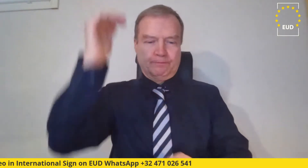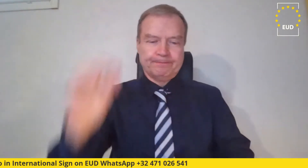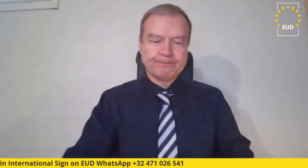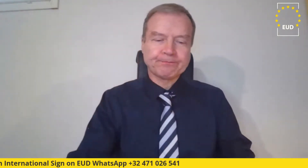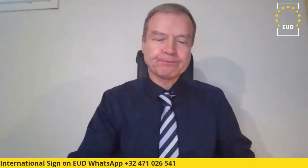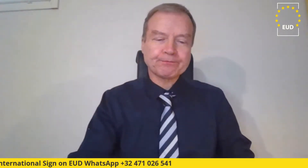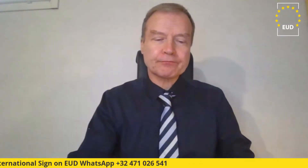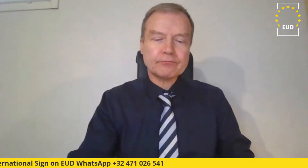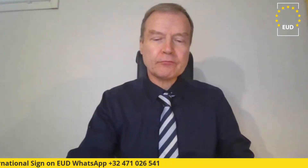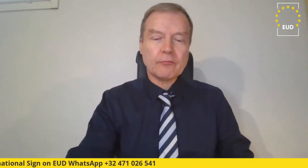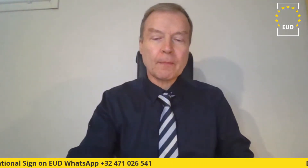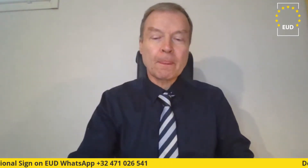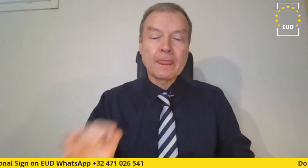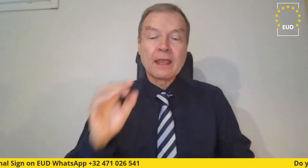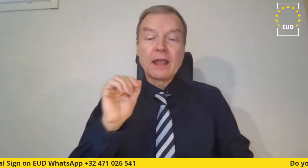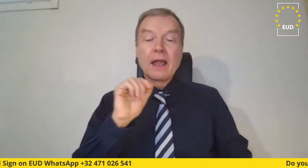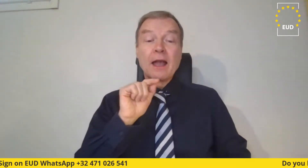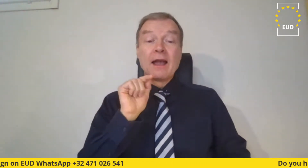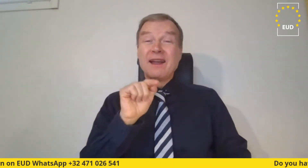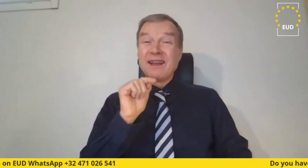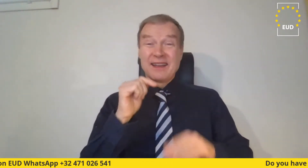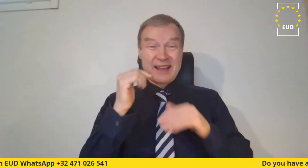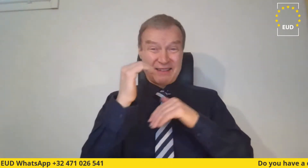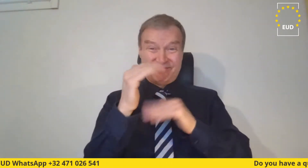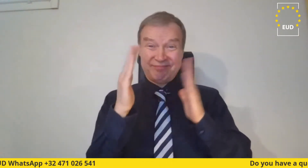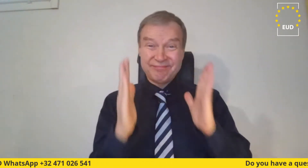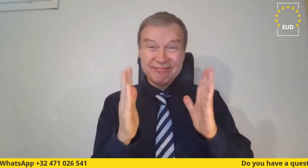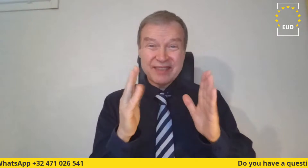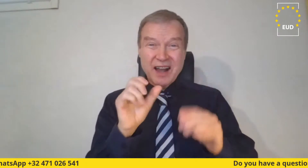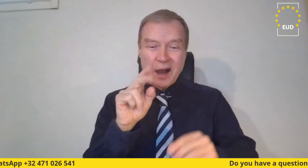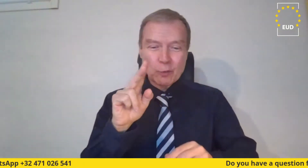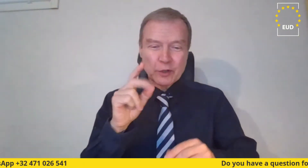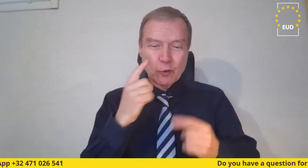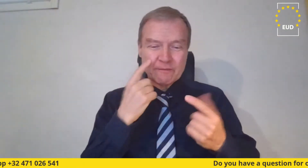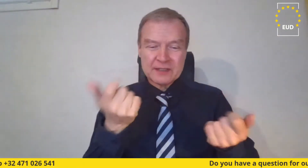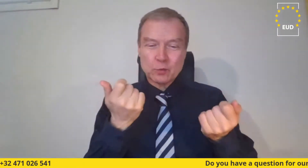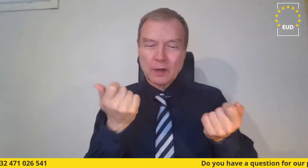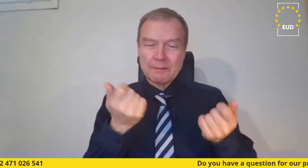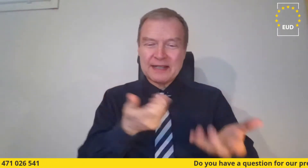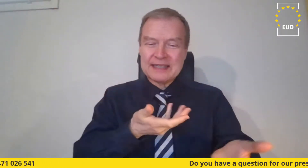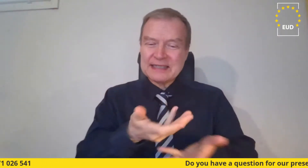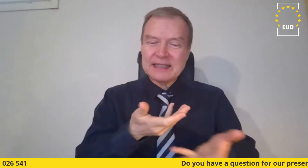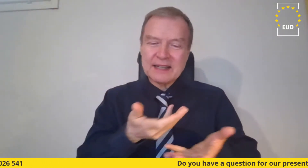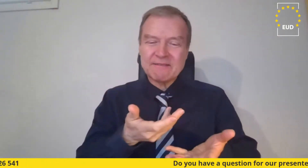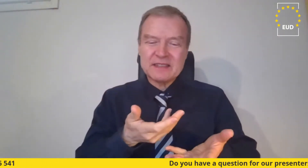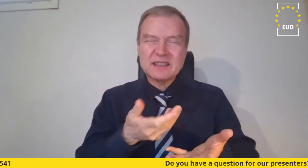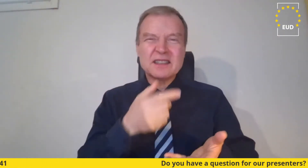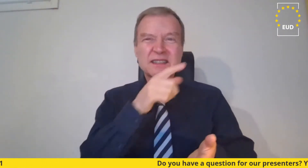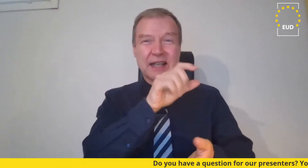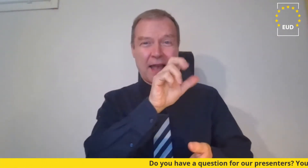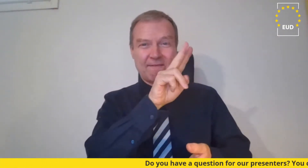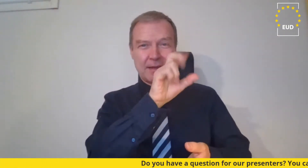So EU countries will have to improve and increase the accessibility of their